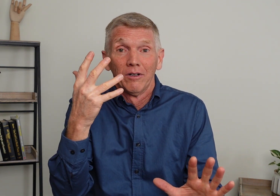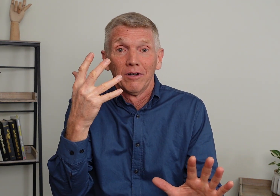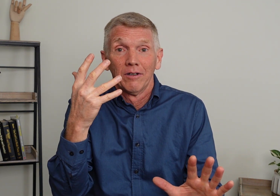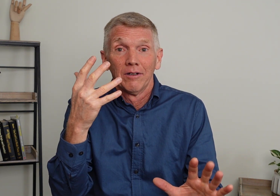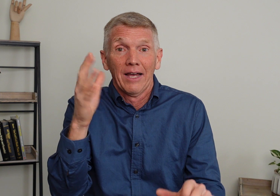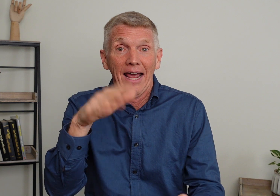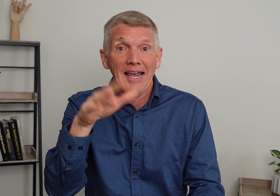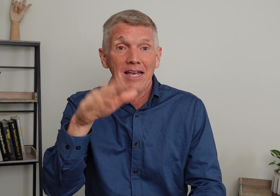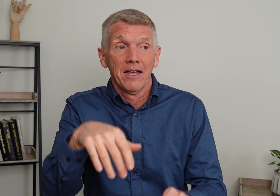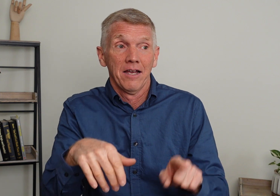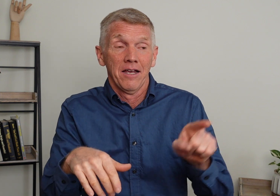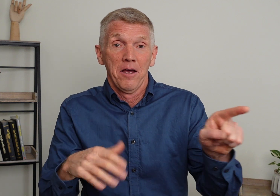Hey,